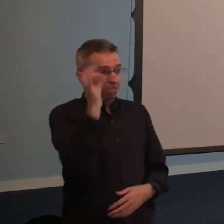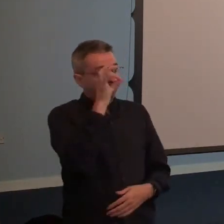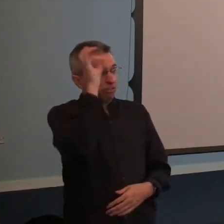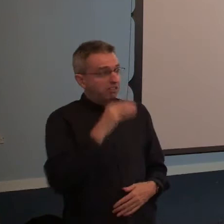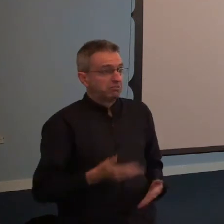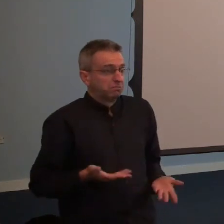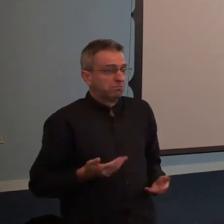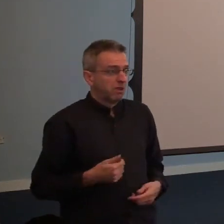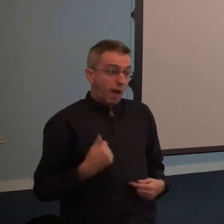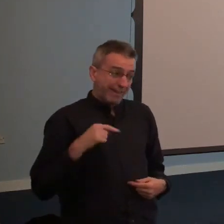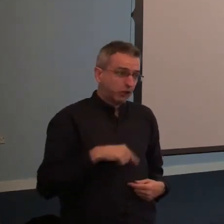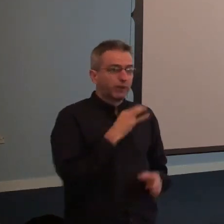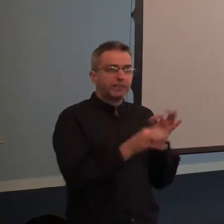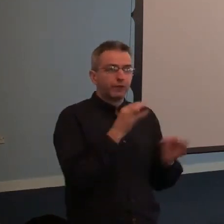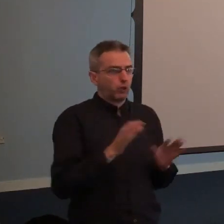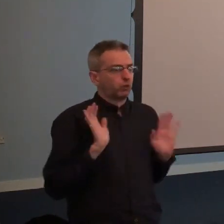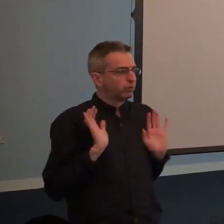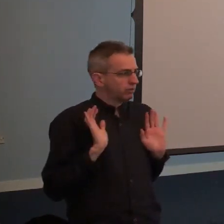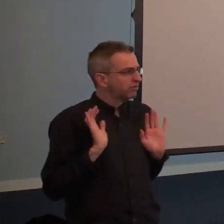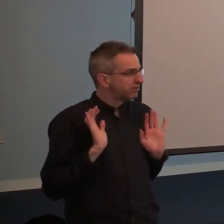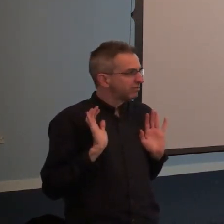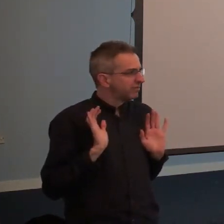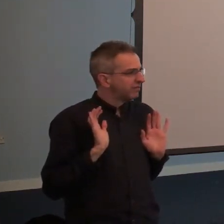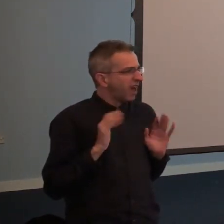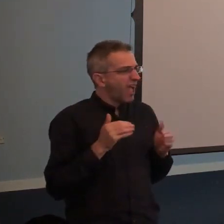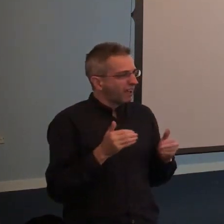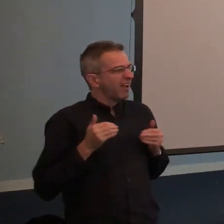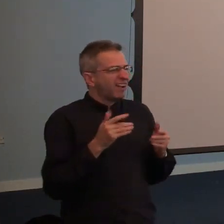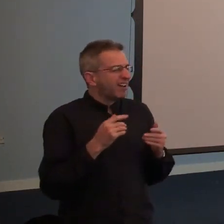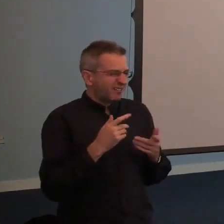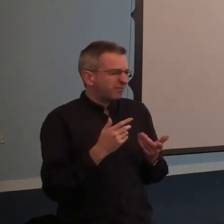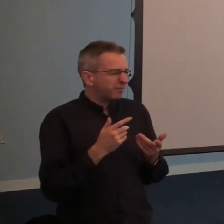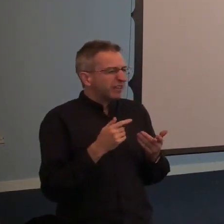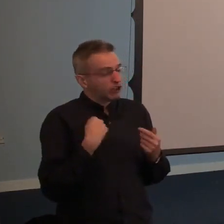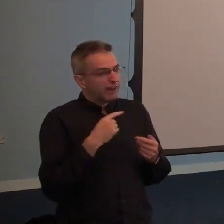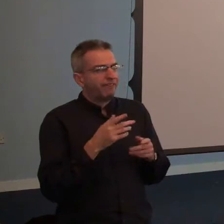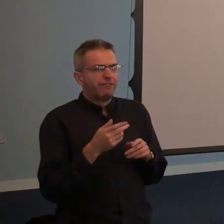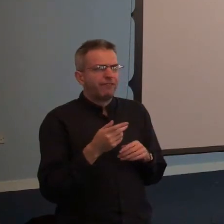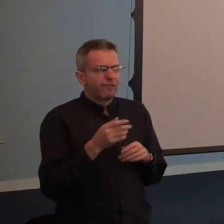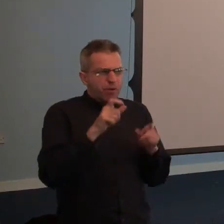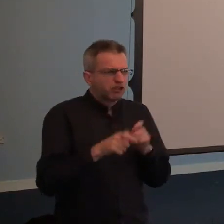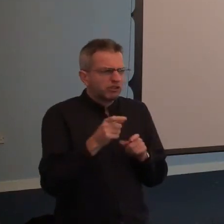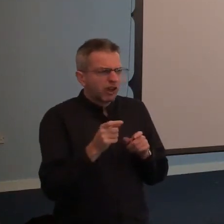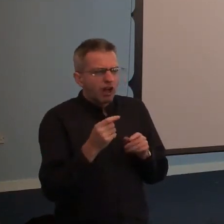So we thought it's better if she stood back and actually didn't share that information as part of the interview process.